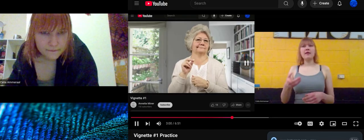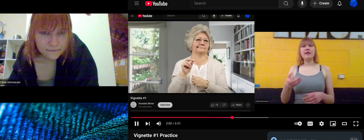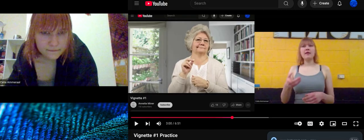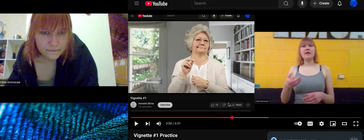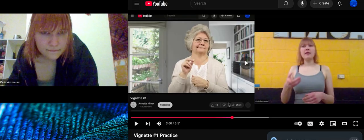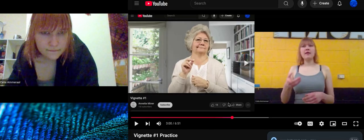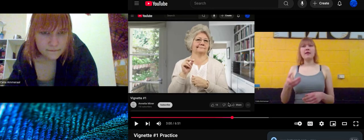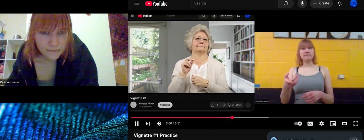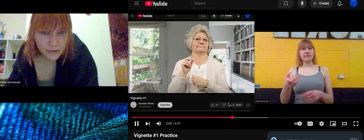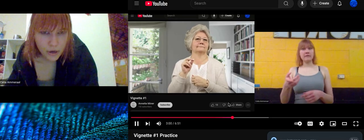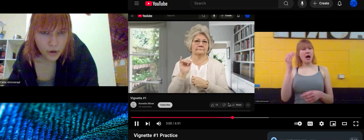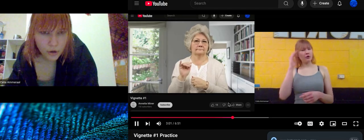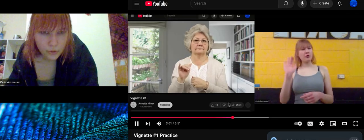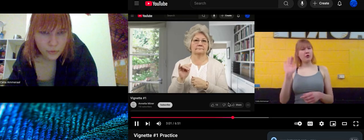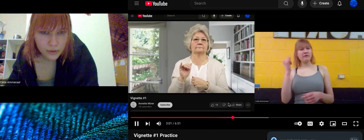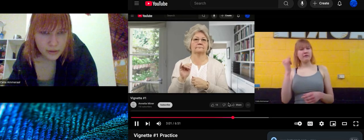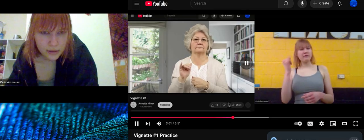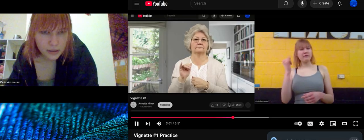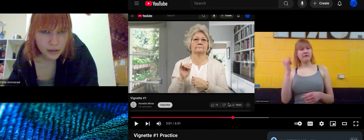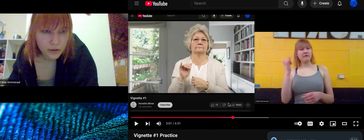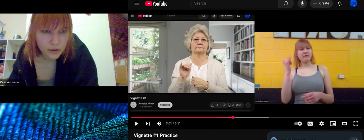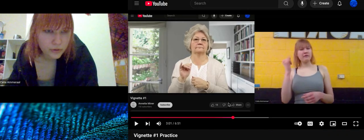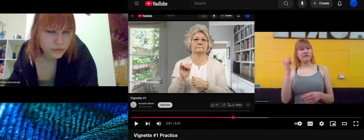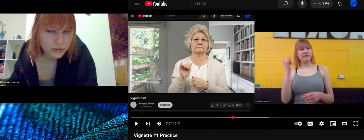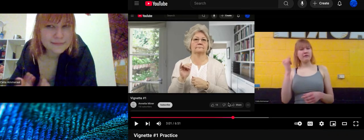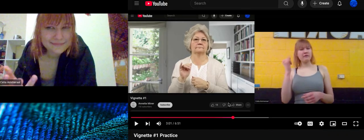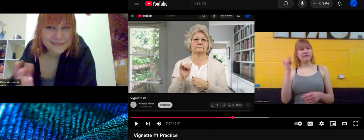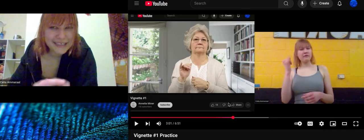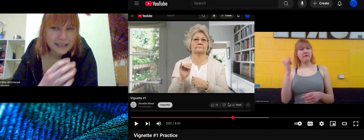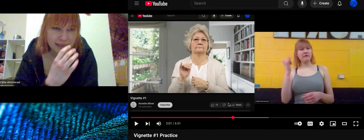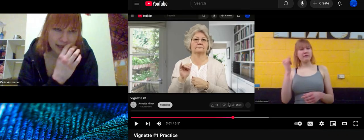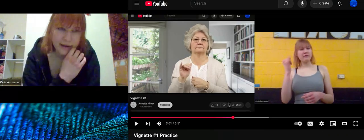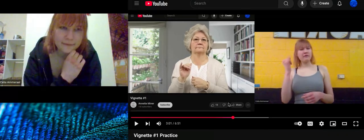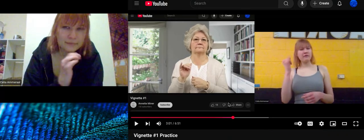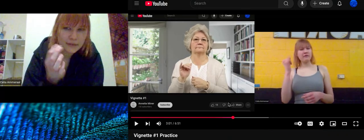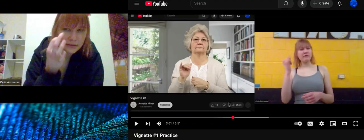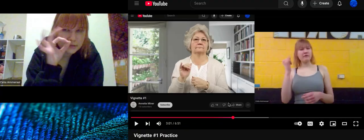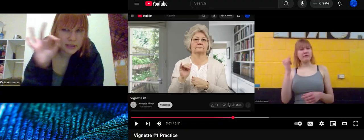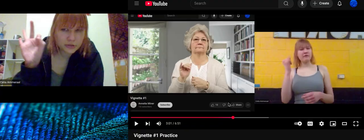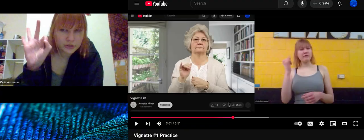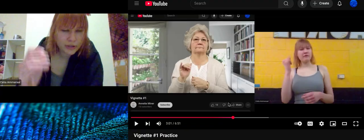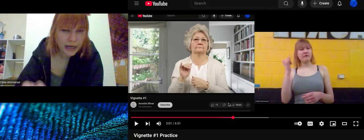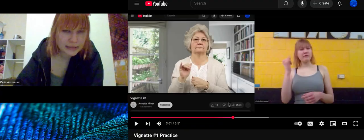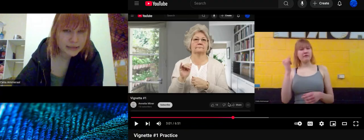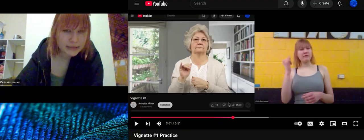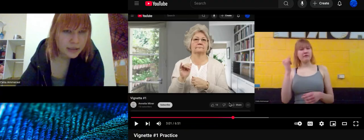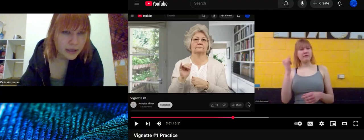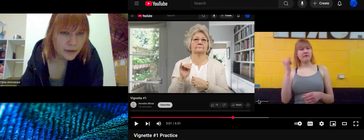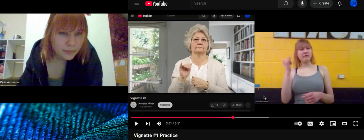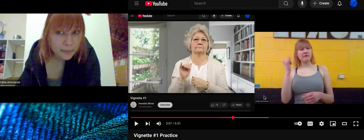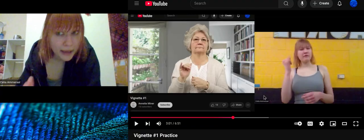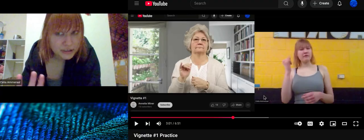10.0. And your most recent results. Oh, yeah. I was a little distracted by the back channeling